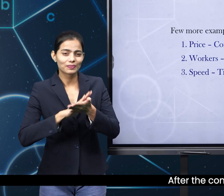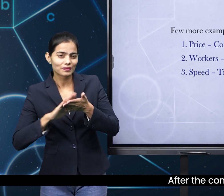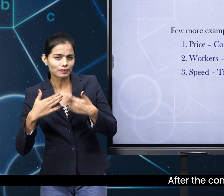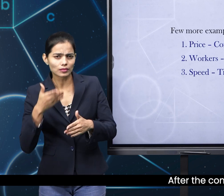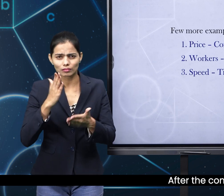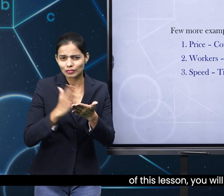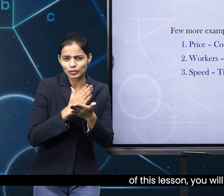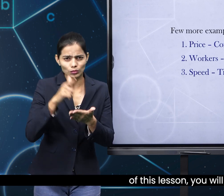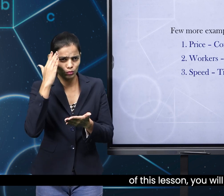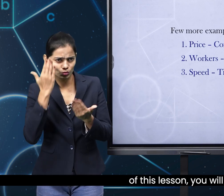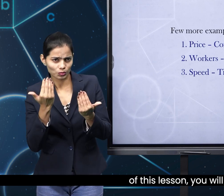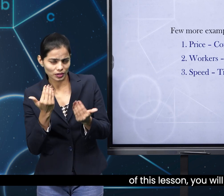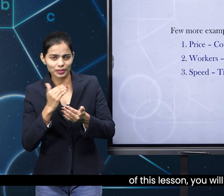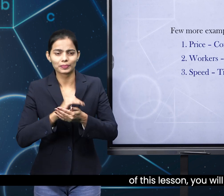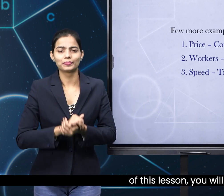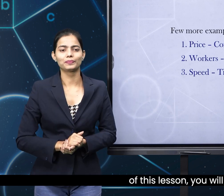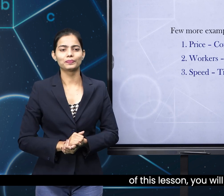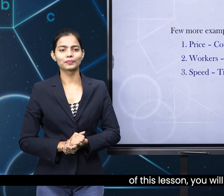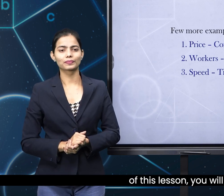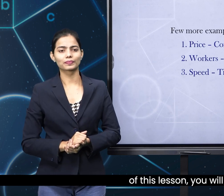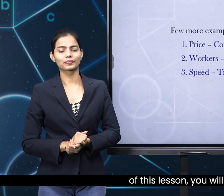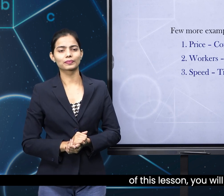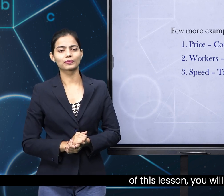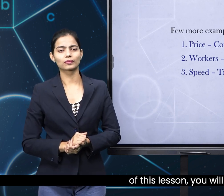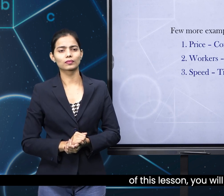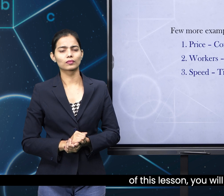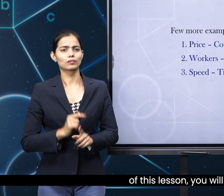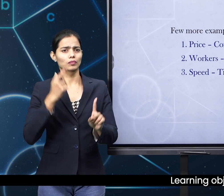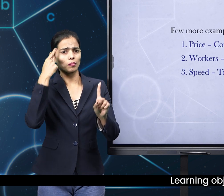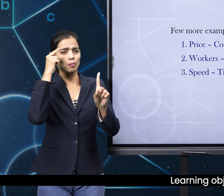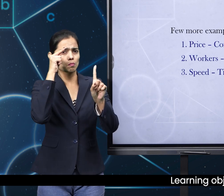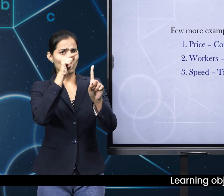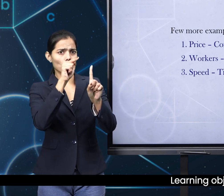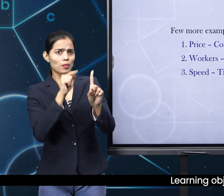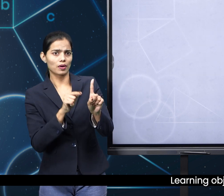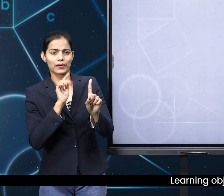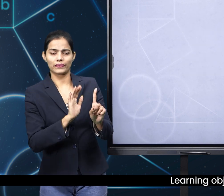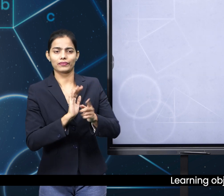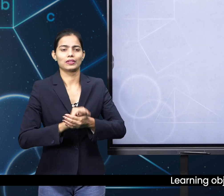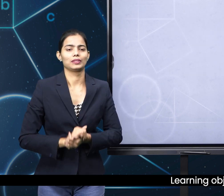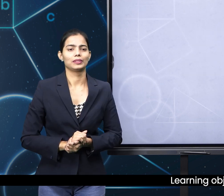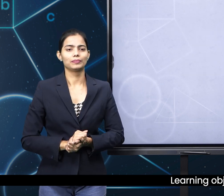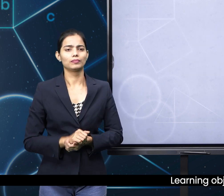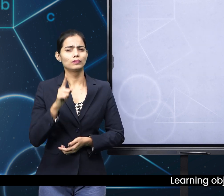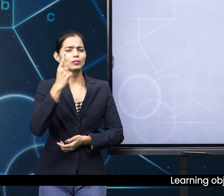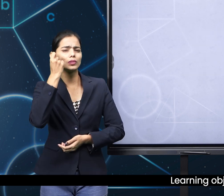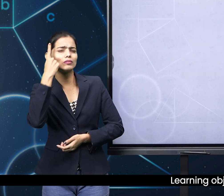After the completion of this lesson, you will be able to know learning objectives.